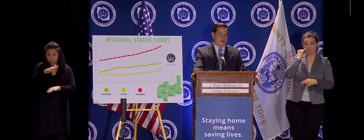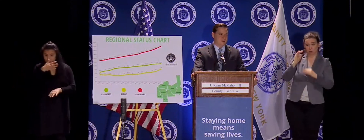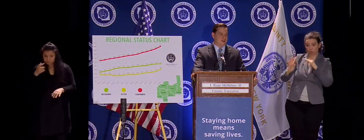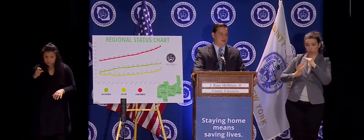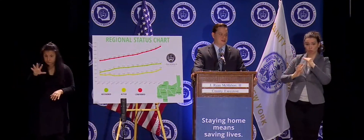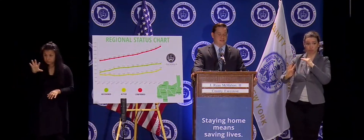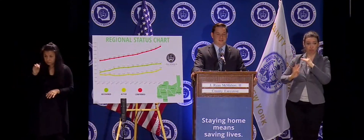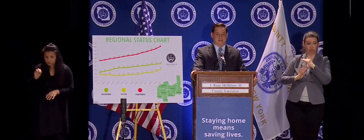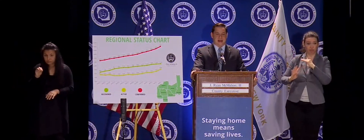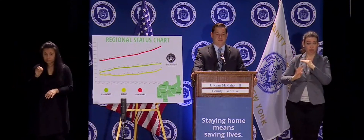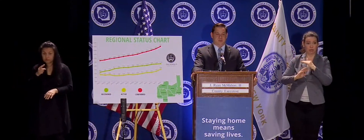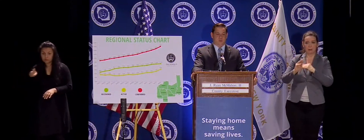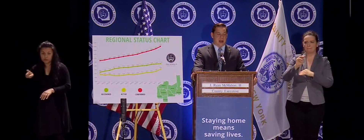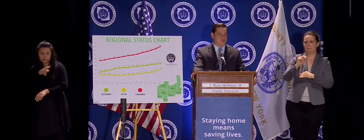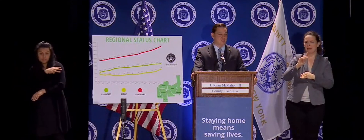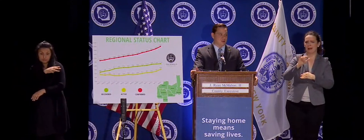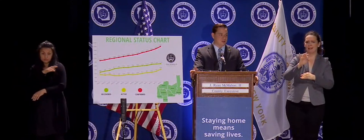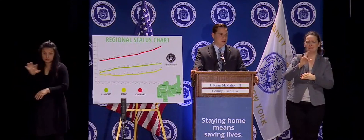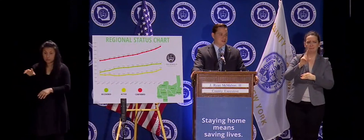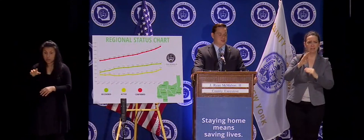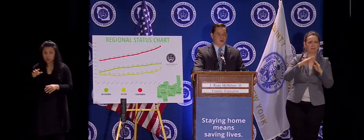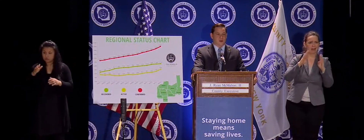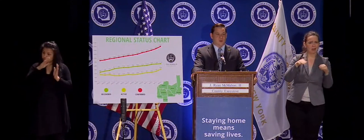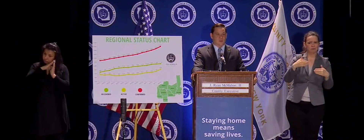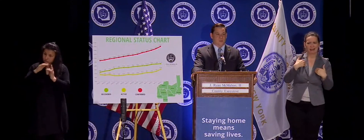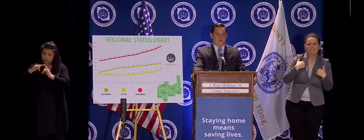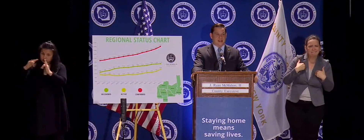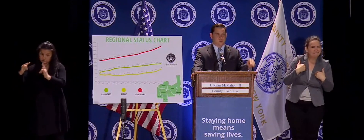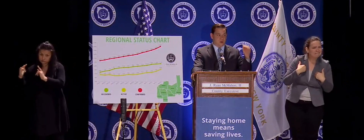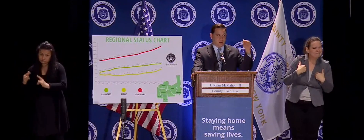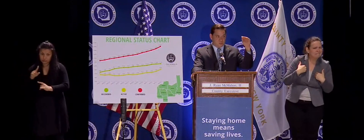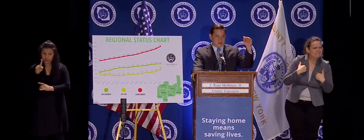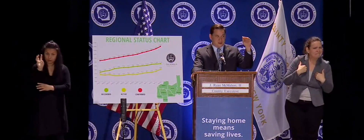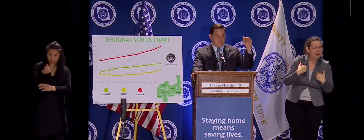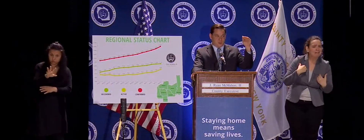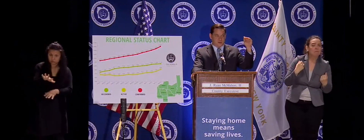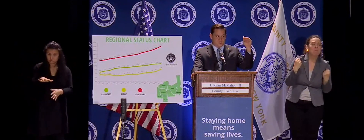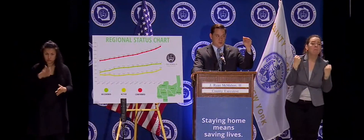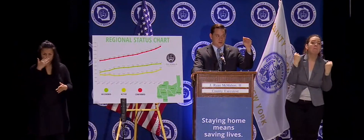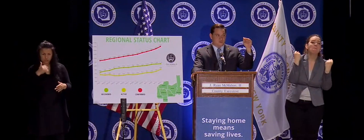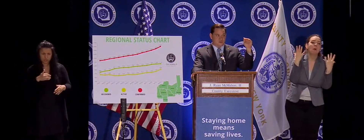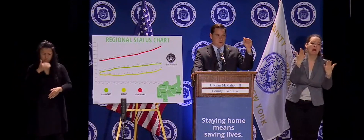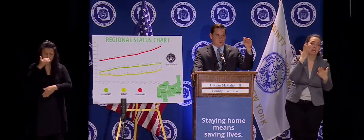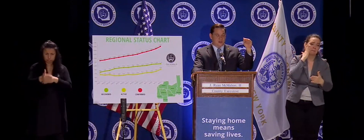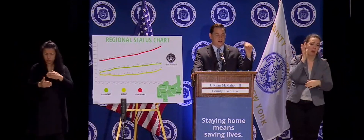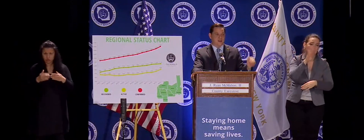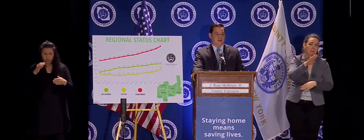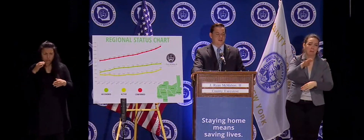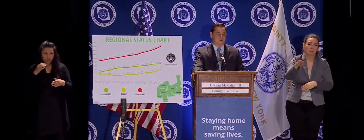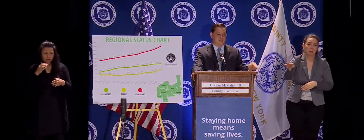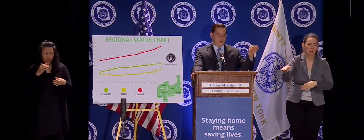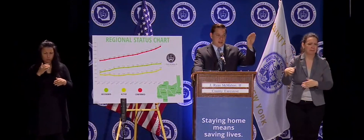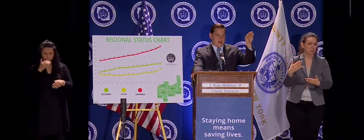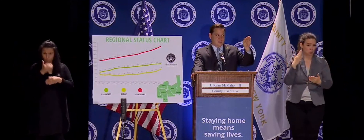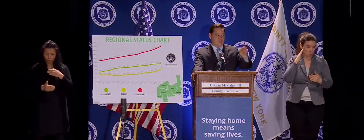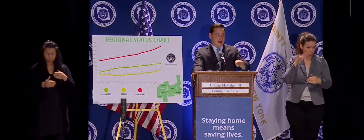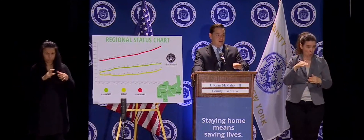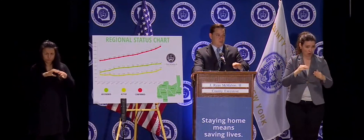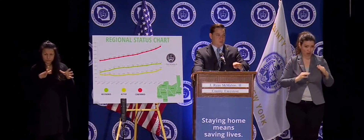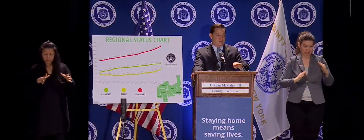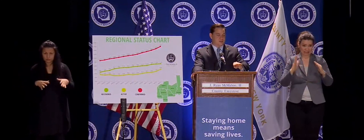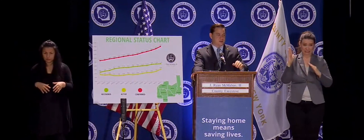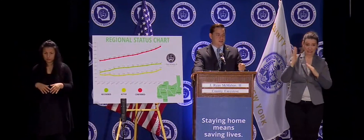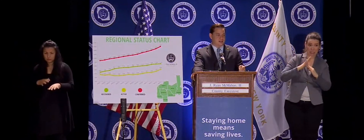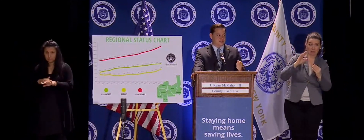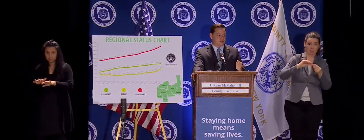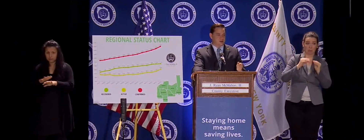to panic, that's just not being rational. So, but that's where our peak number was only 53. So we had to go down